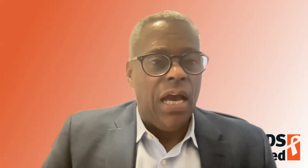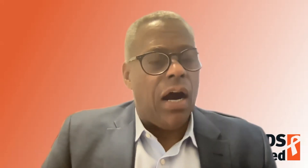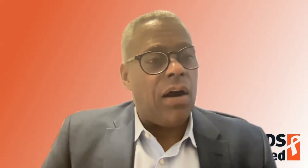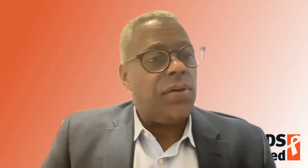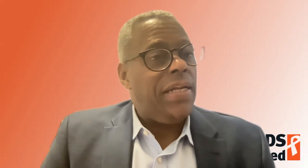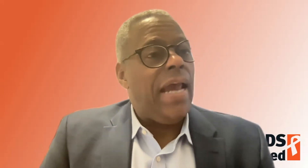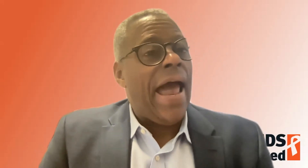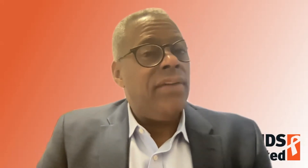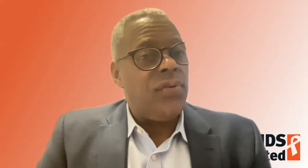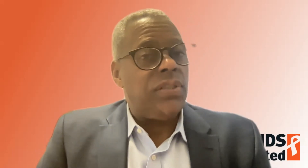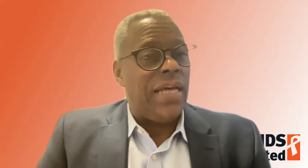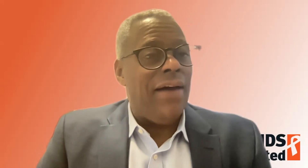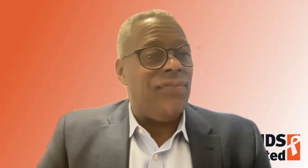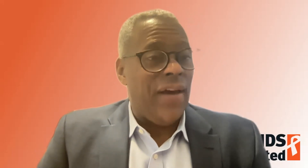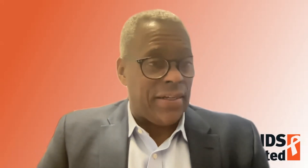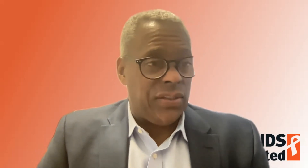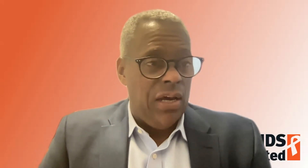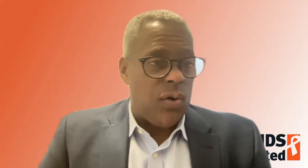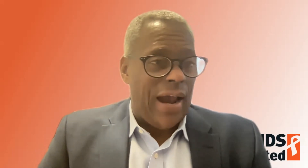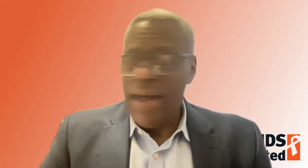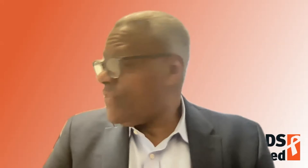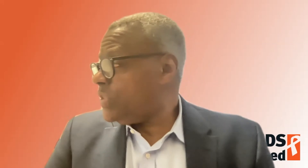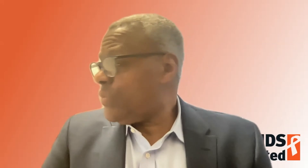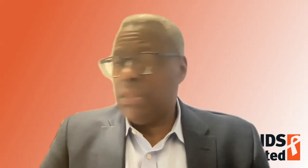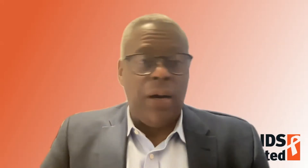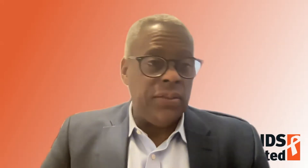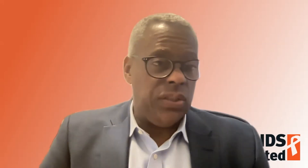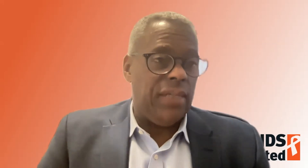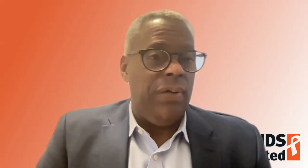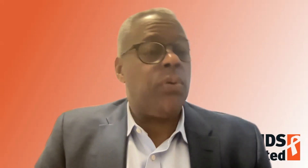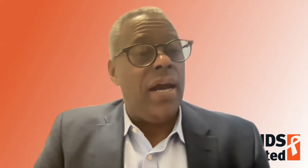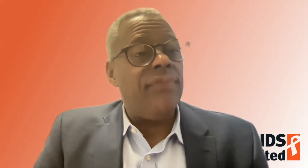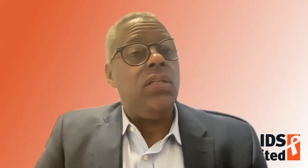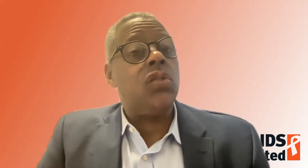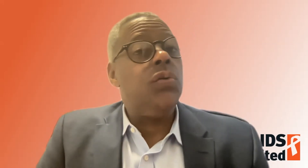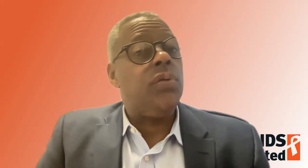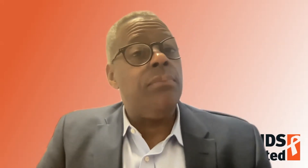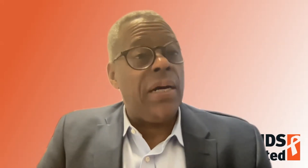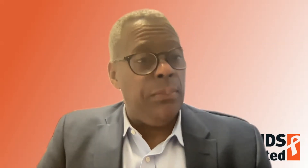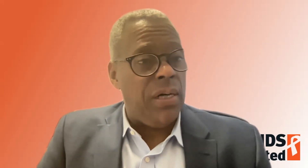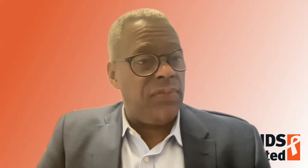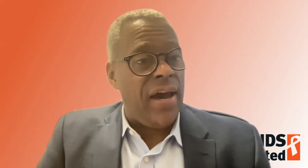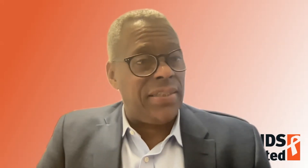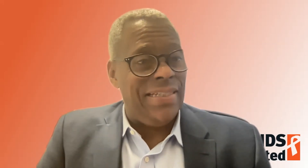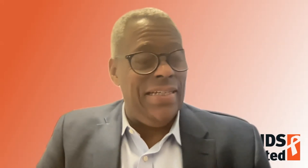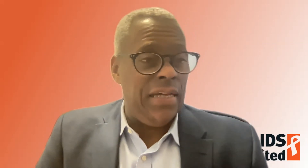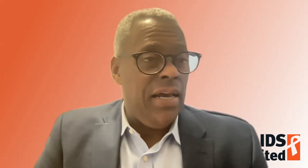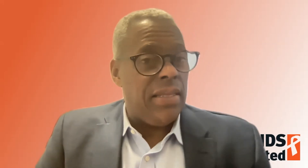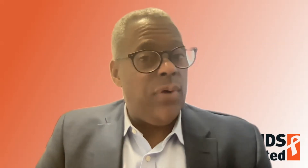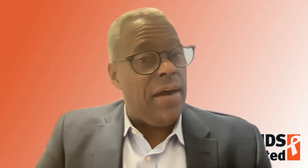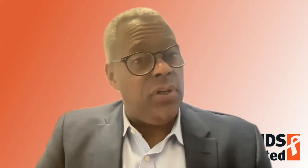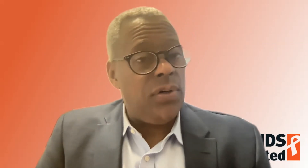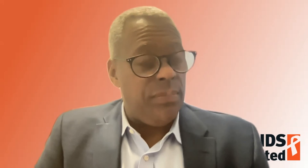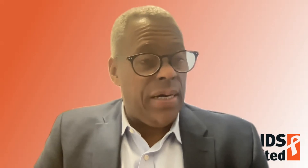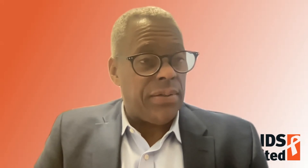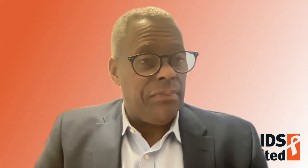clinicians, are there any adverse effects or adverse responses that people are having to the monkeypox vaccine that